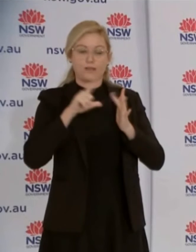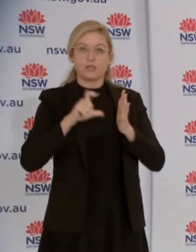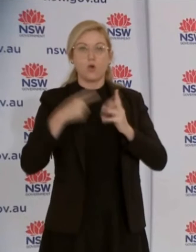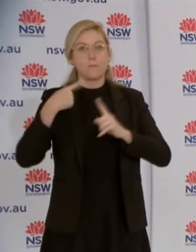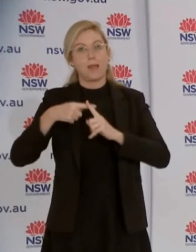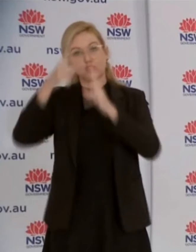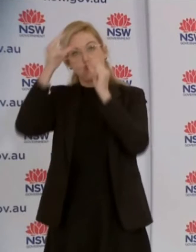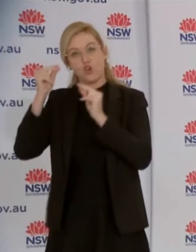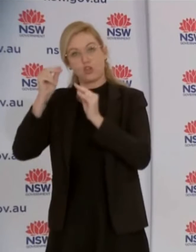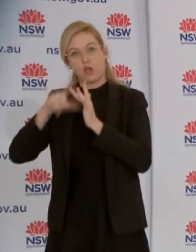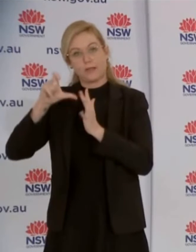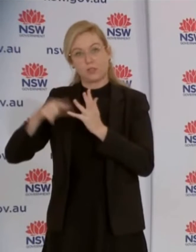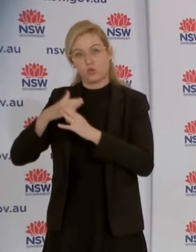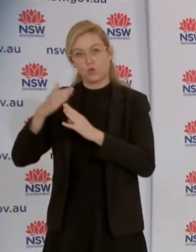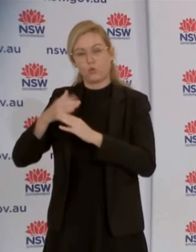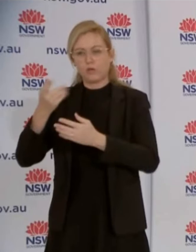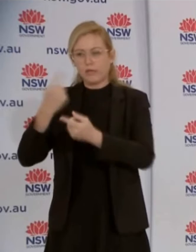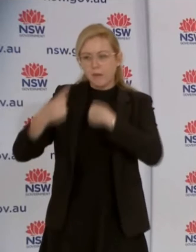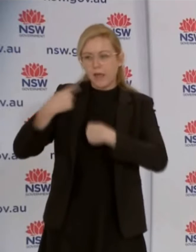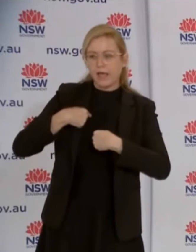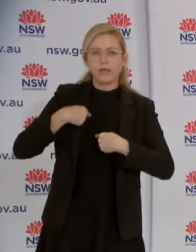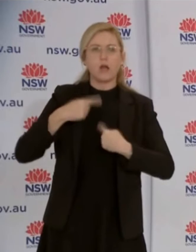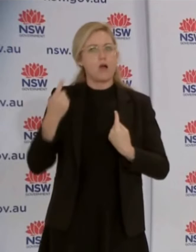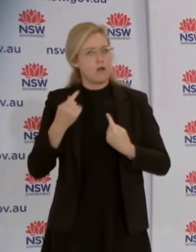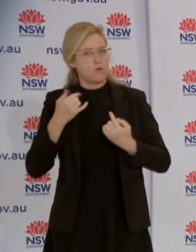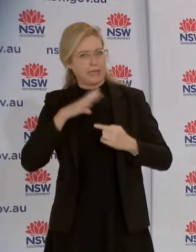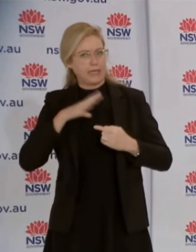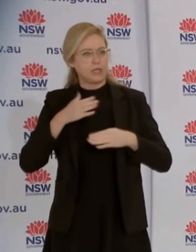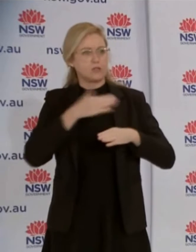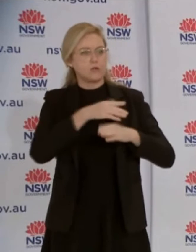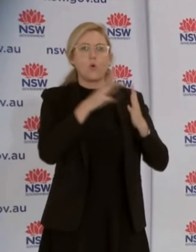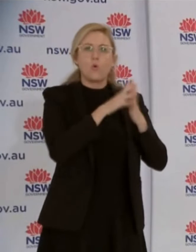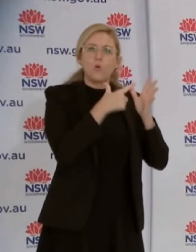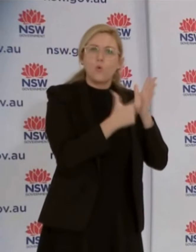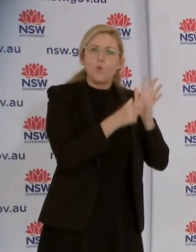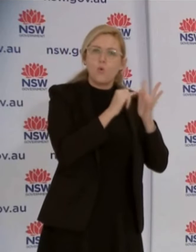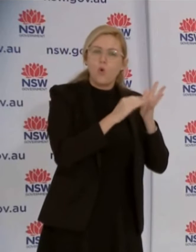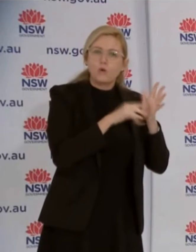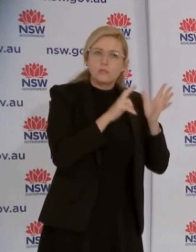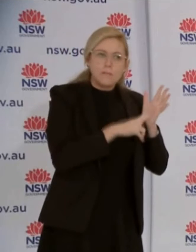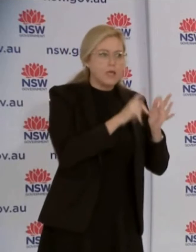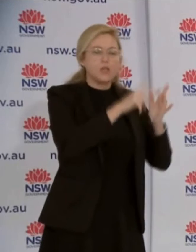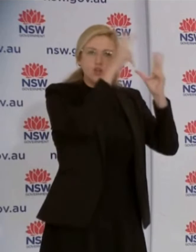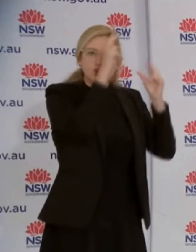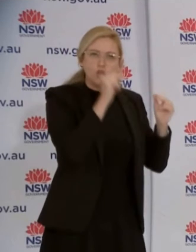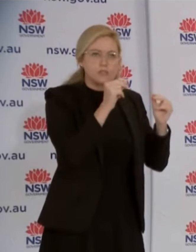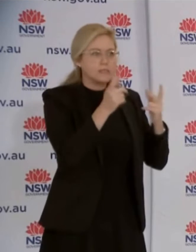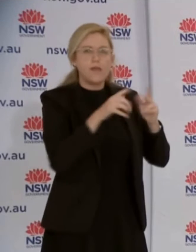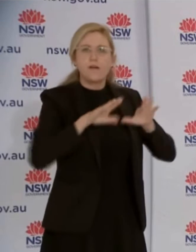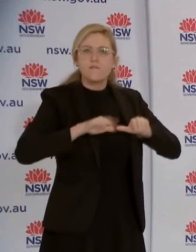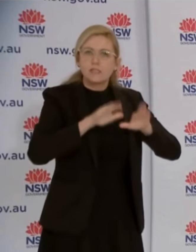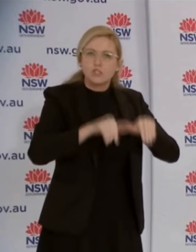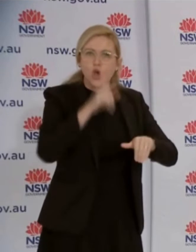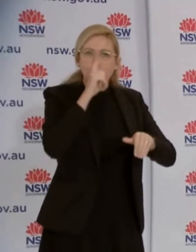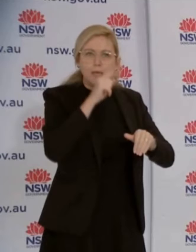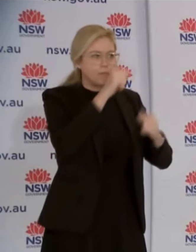team approach, that you need wardsmen, you need nurses that can manage the ventilated patients, and